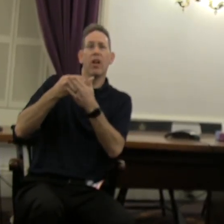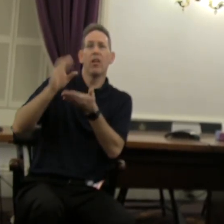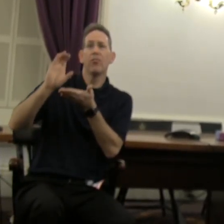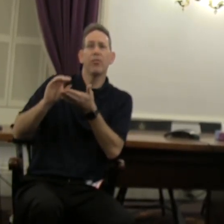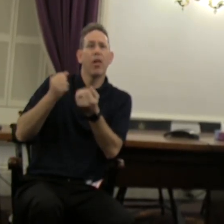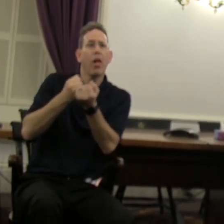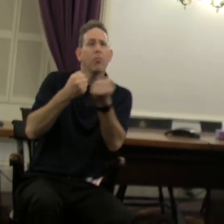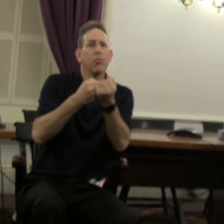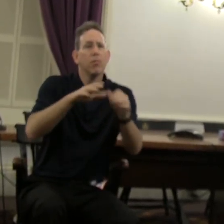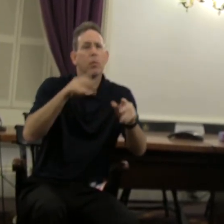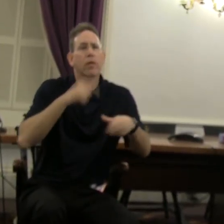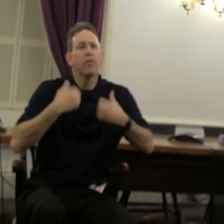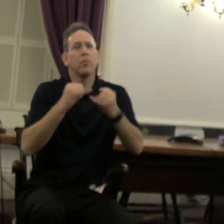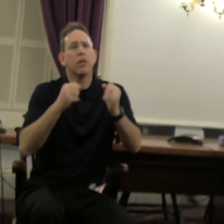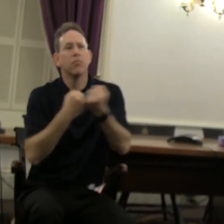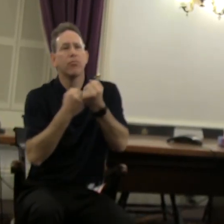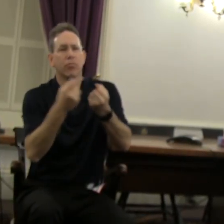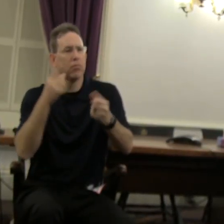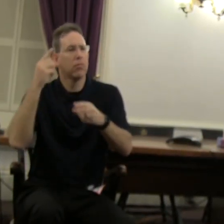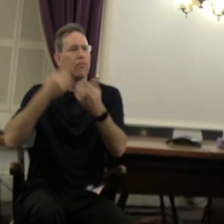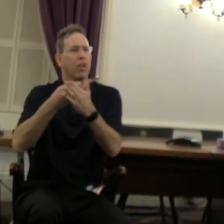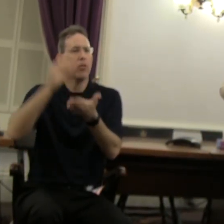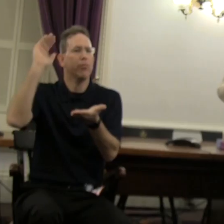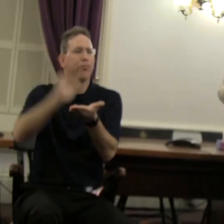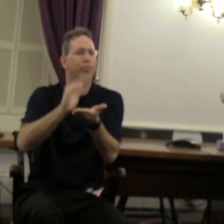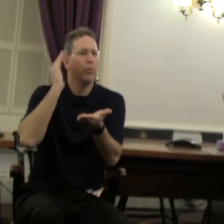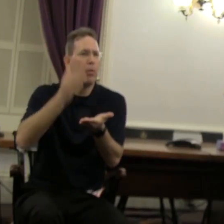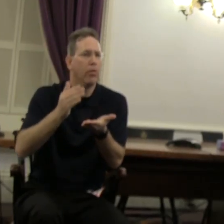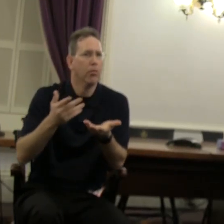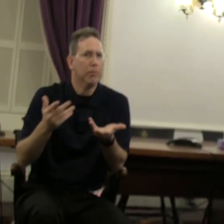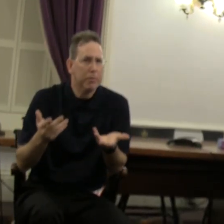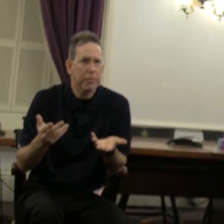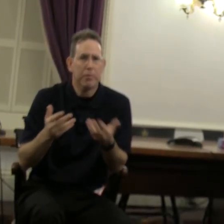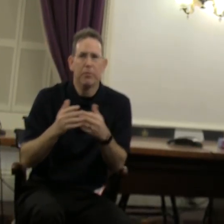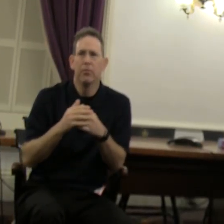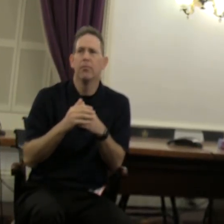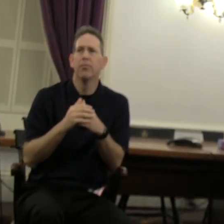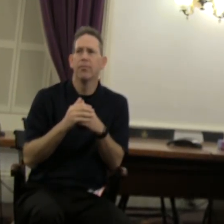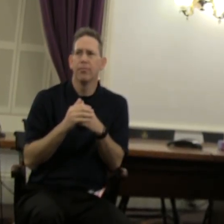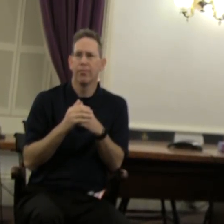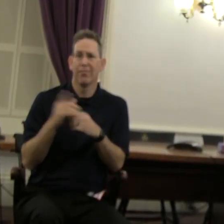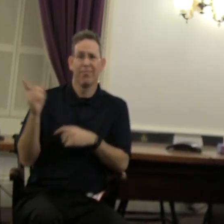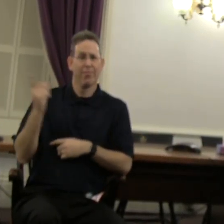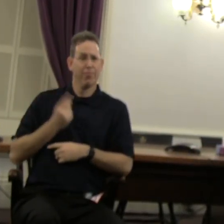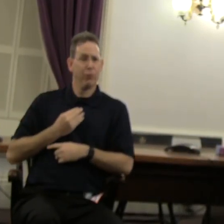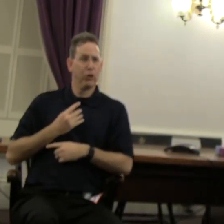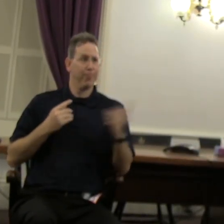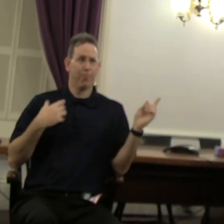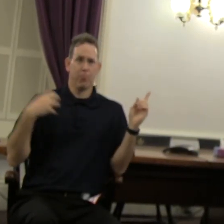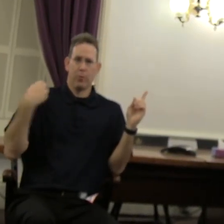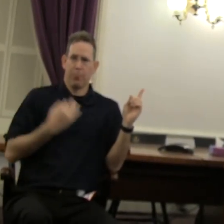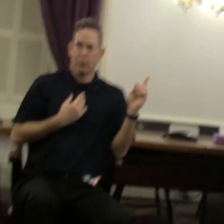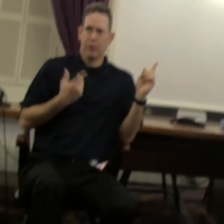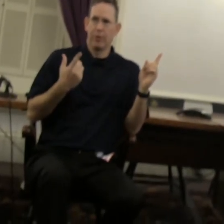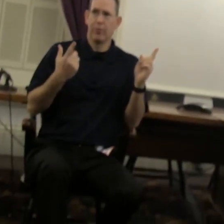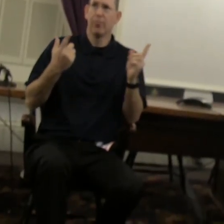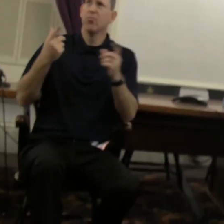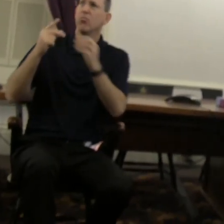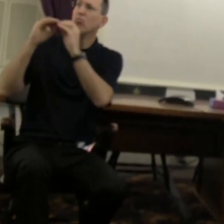program. And in addition, it cuts $5 billion from our already underfunded independent